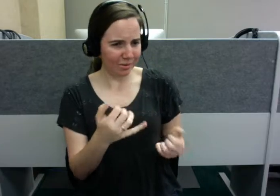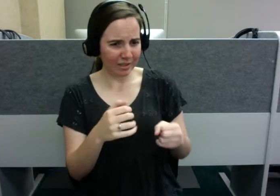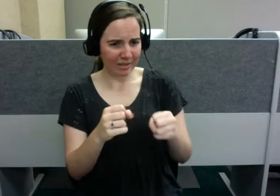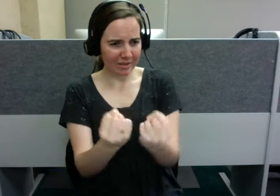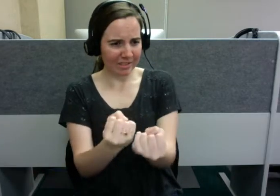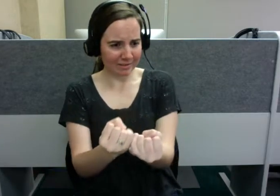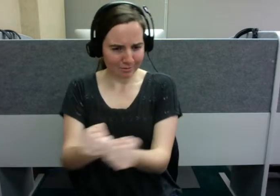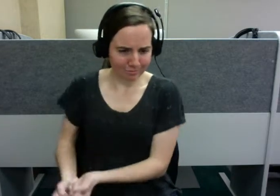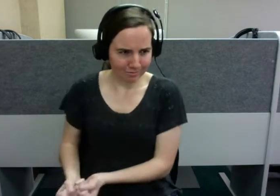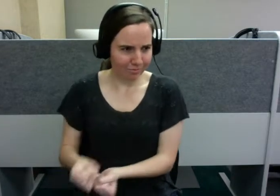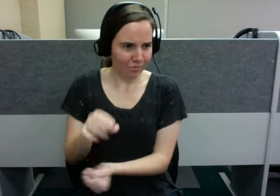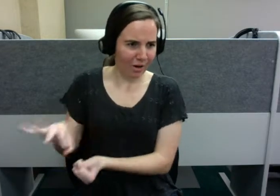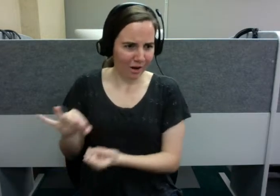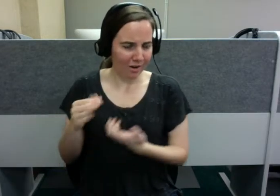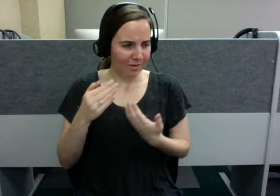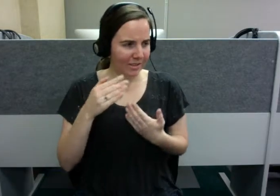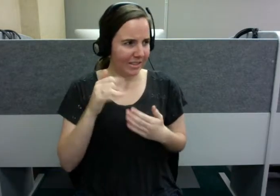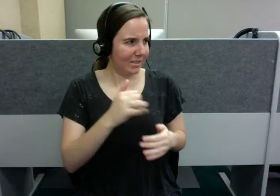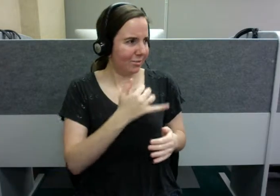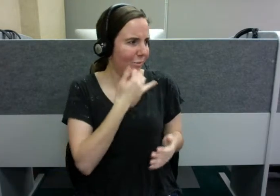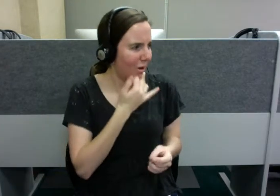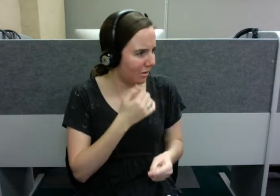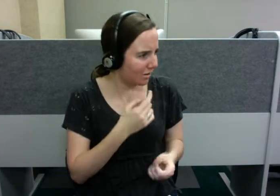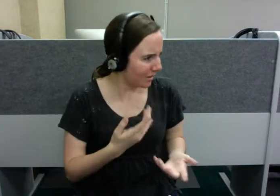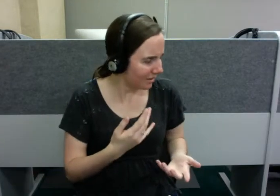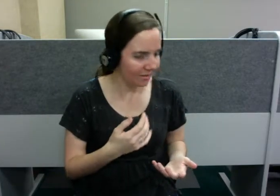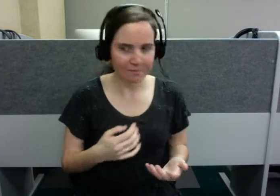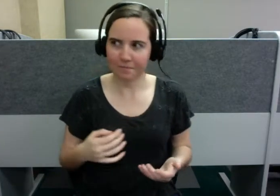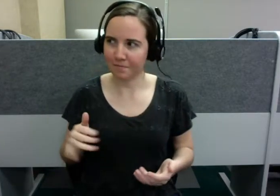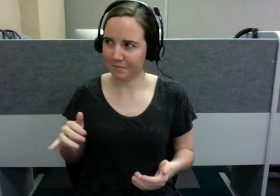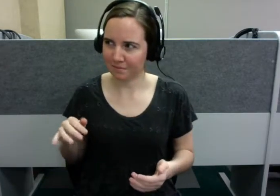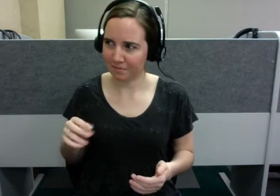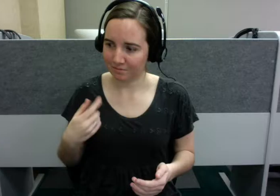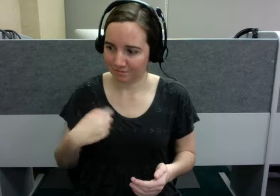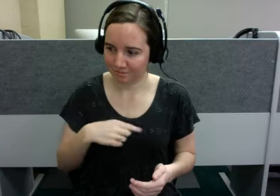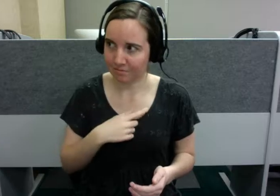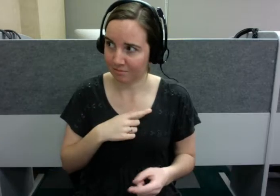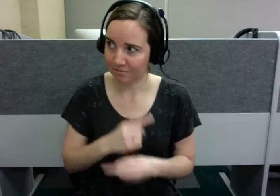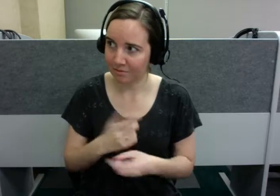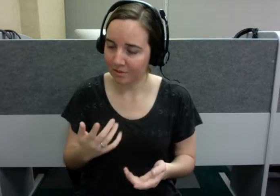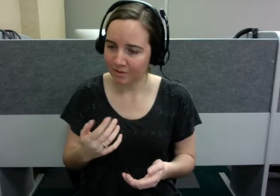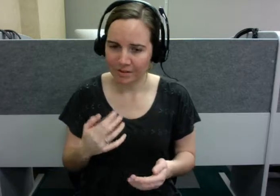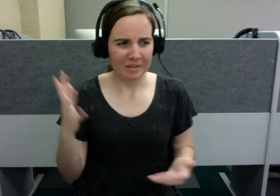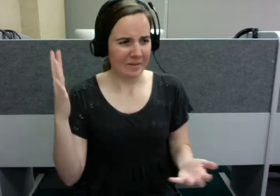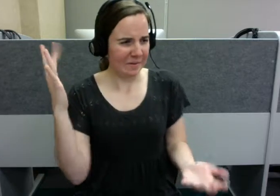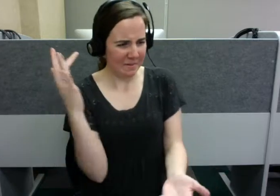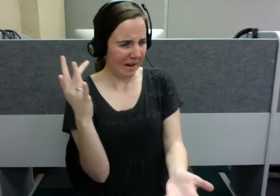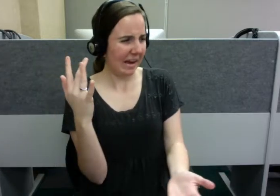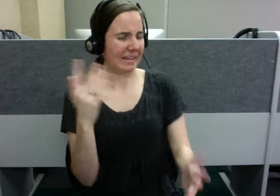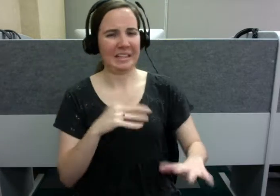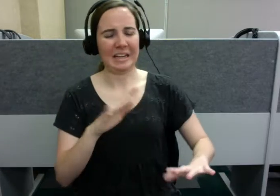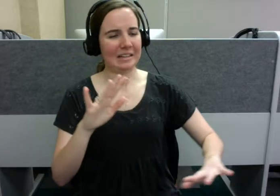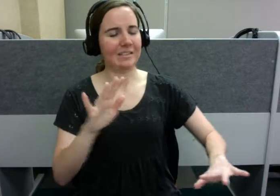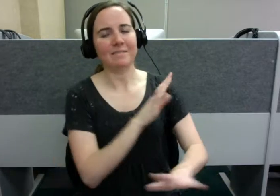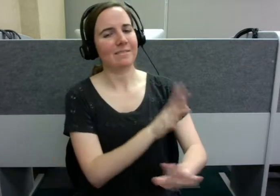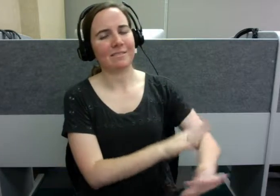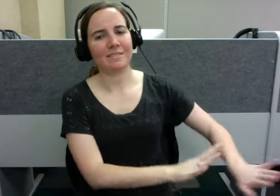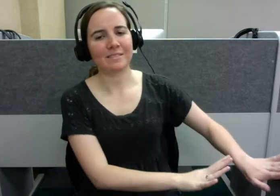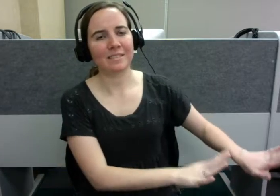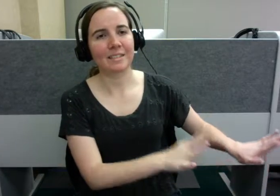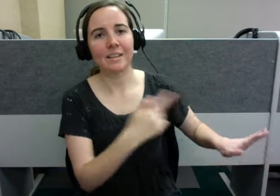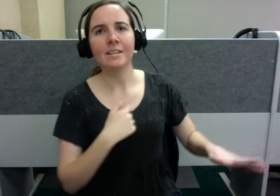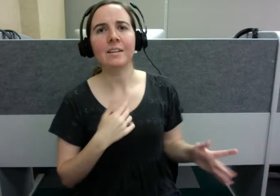bucket, and that's not how we do it. He said, well, that's how we do it. And I said, why would you do it this way? And before I even let him